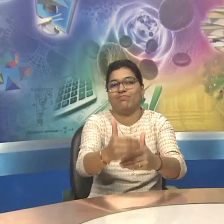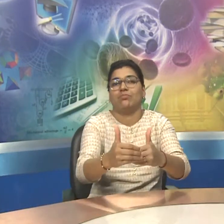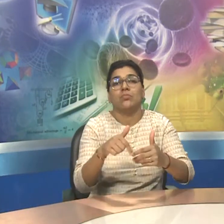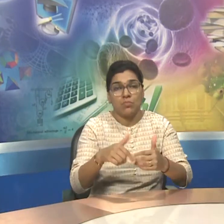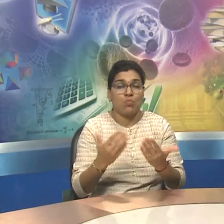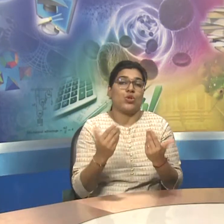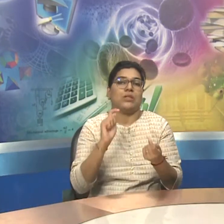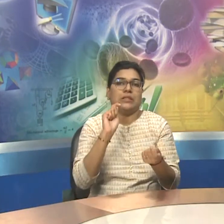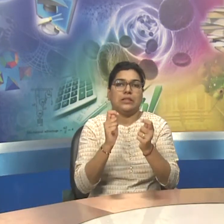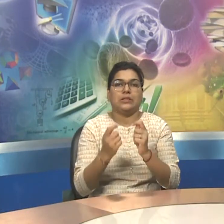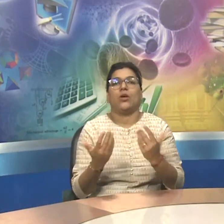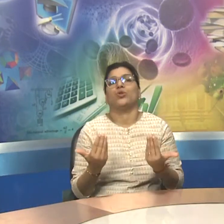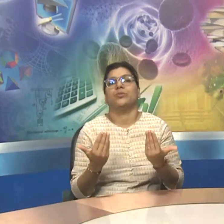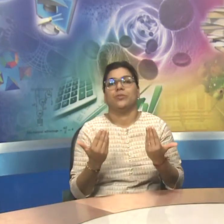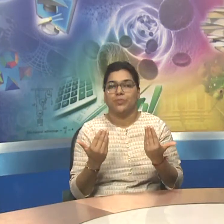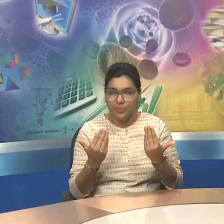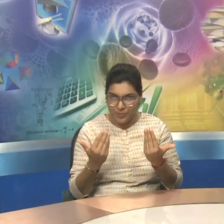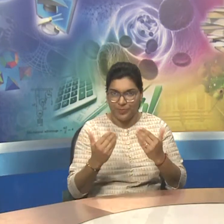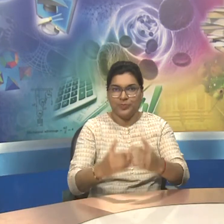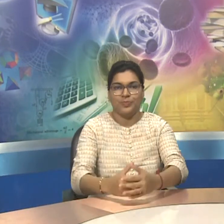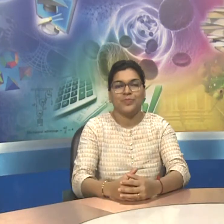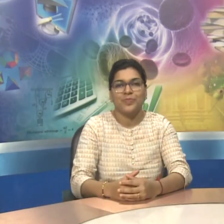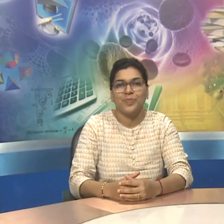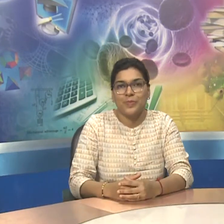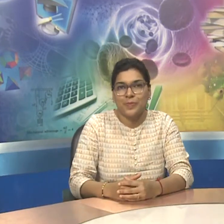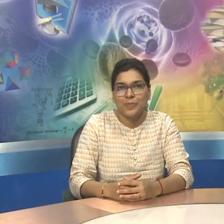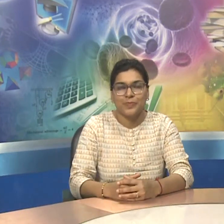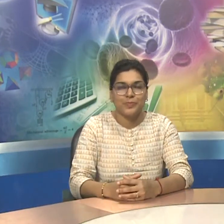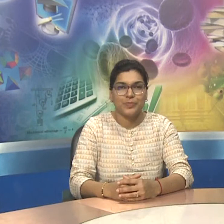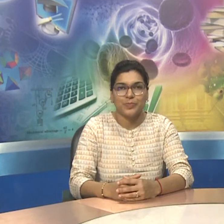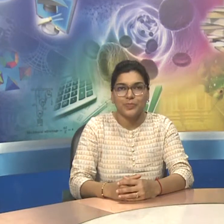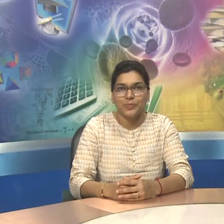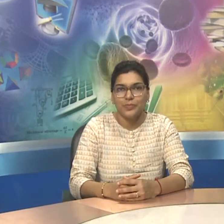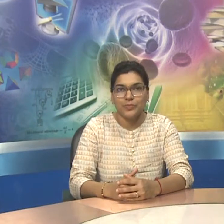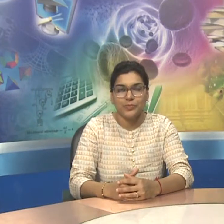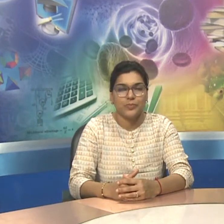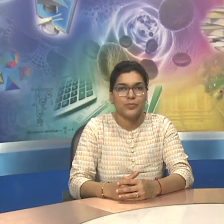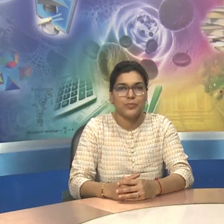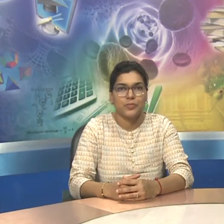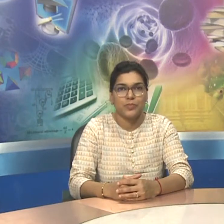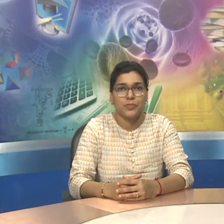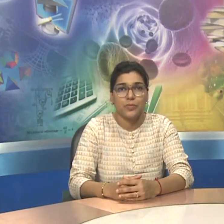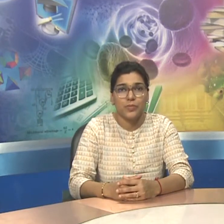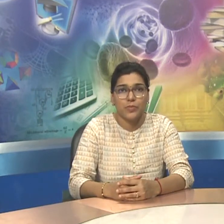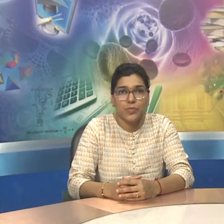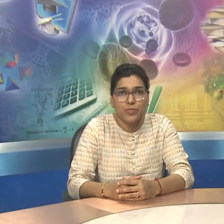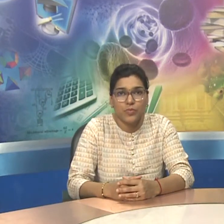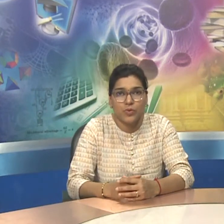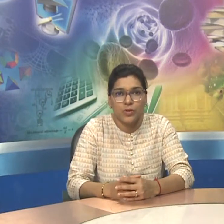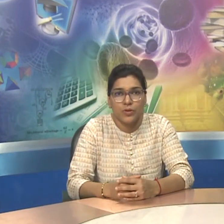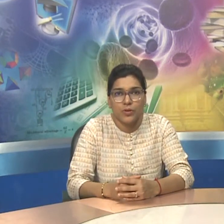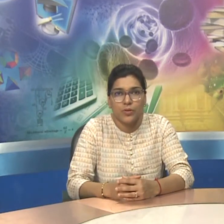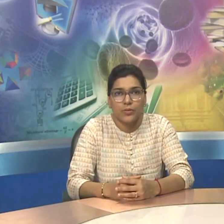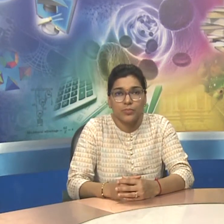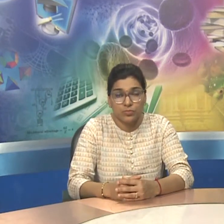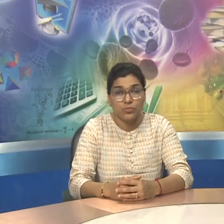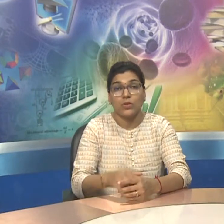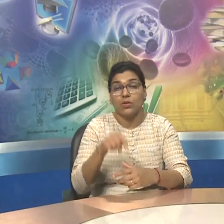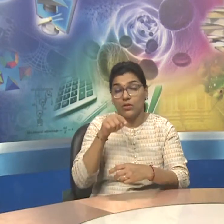possible to give a sustainable livelihood to the people living in the particular